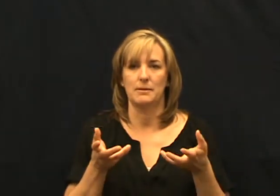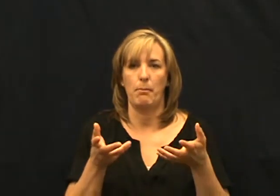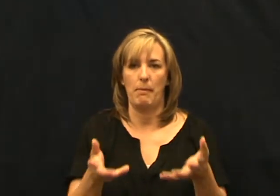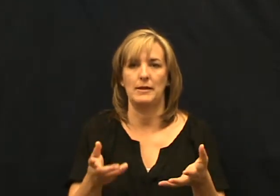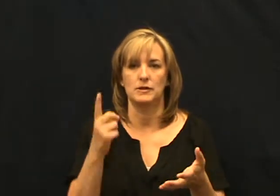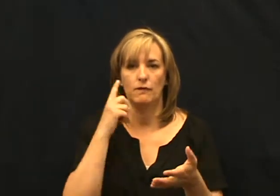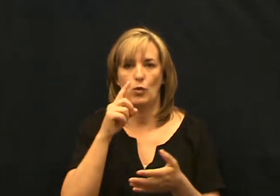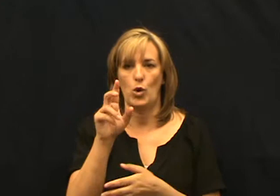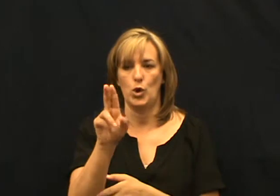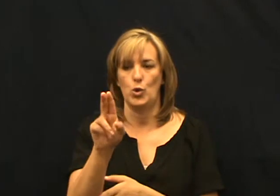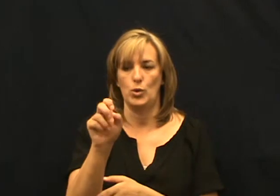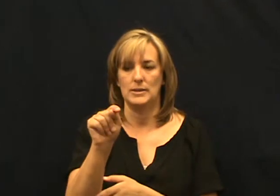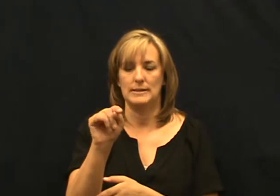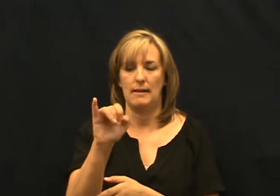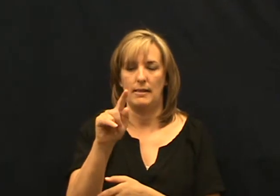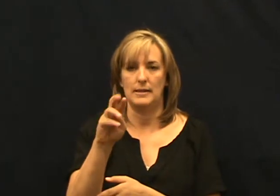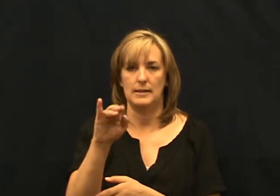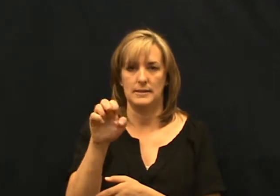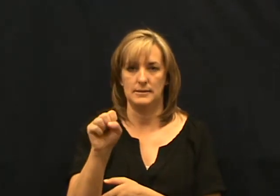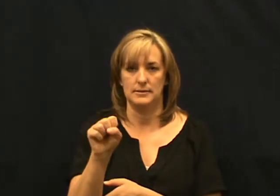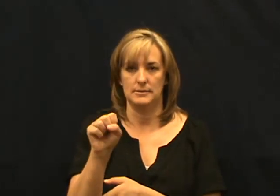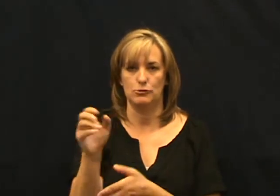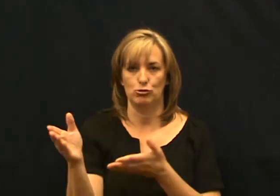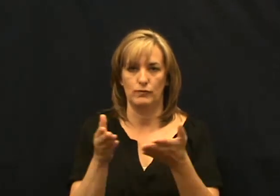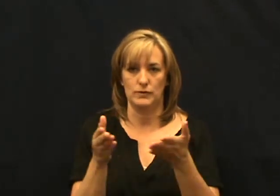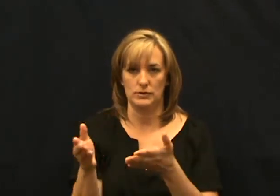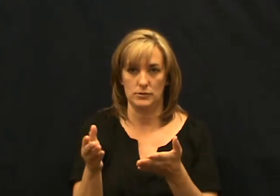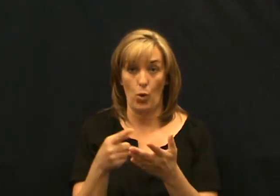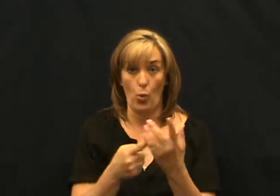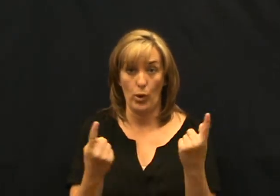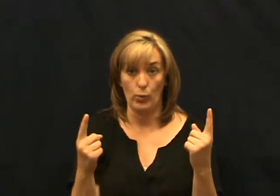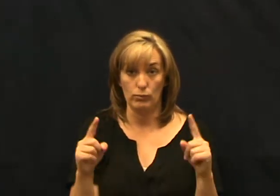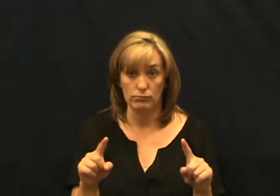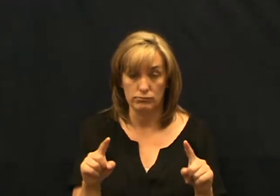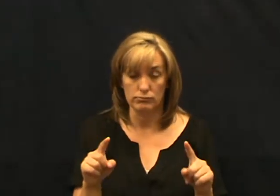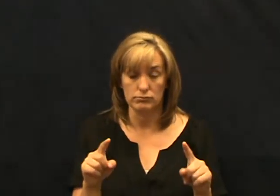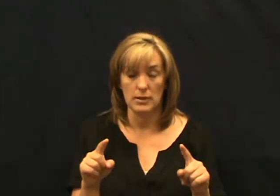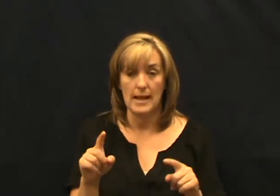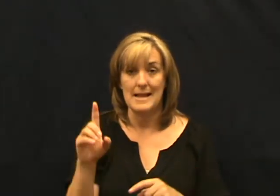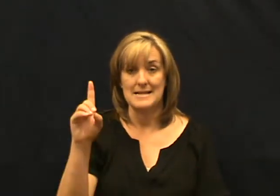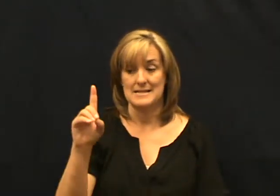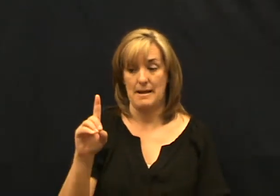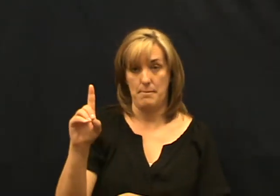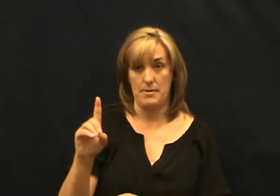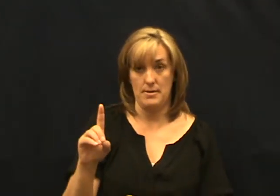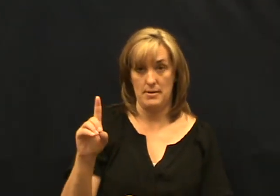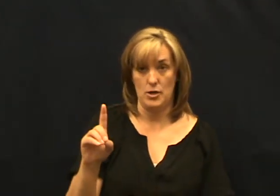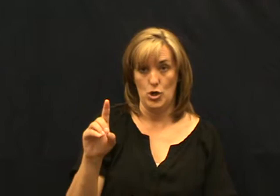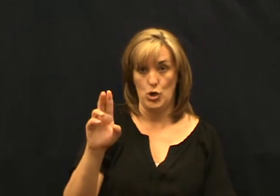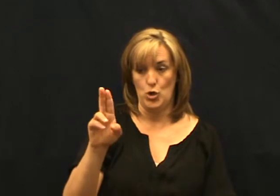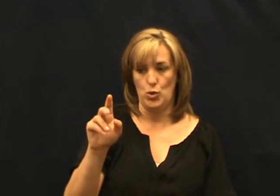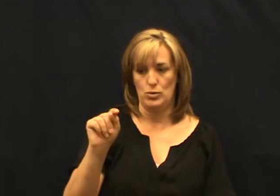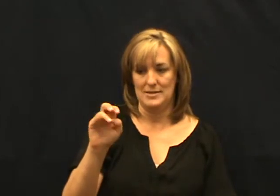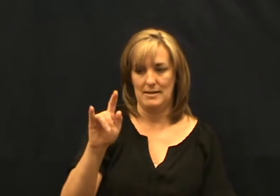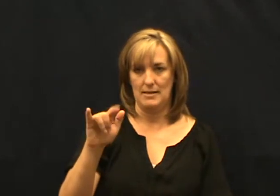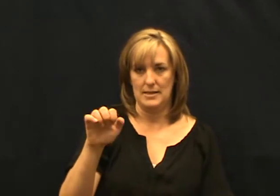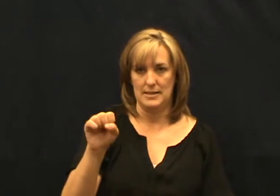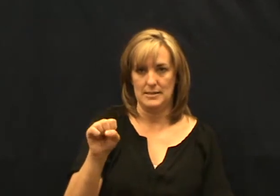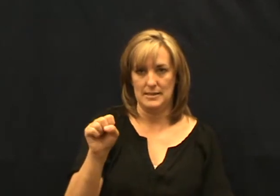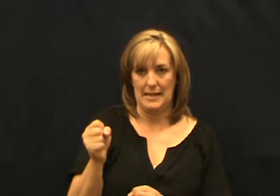utility services. So what we're actually going to do is we're going to debit utilities expense to record that expense, and we're going to credit